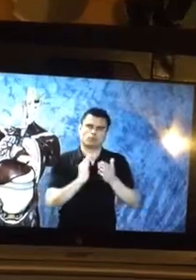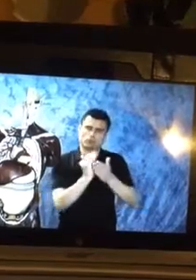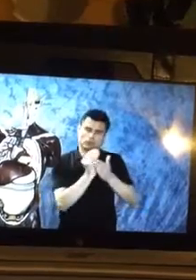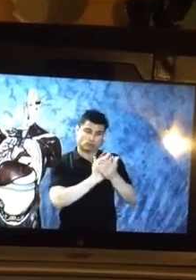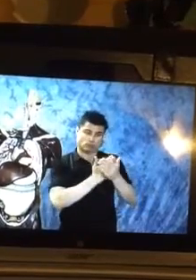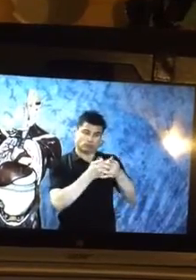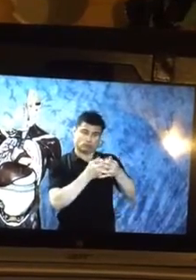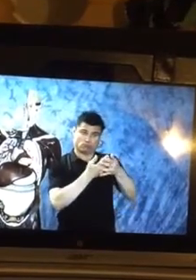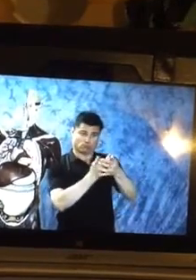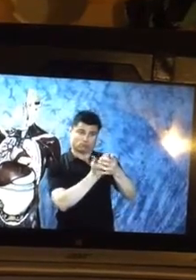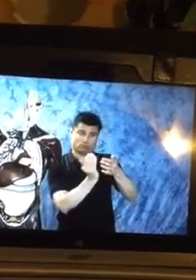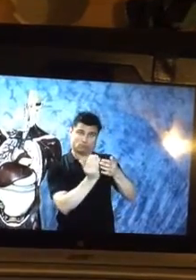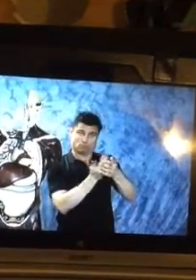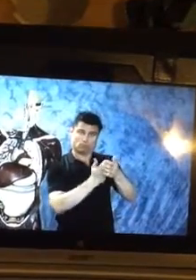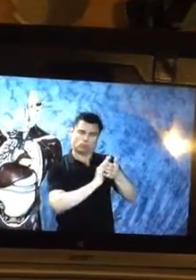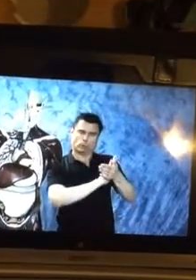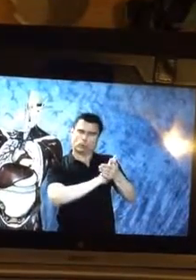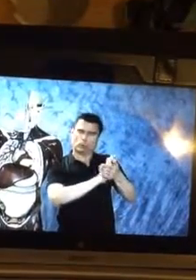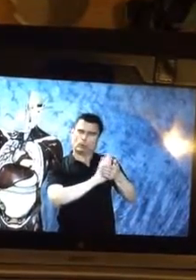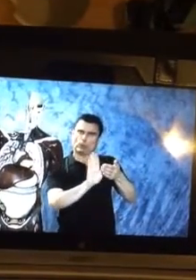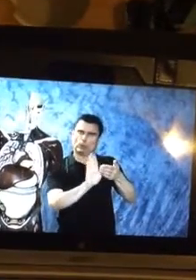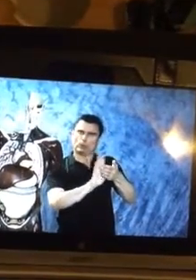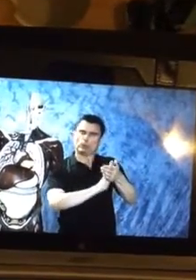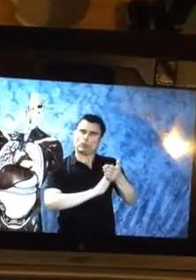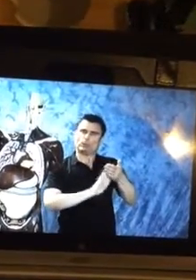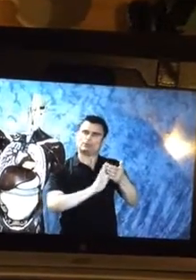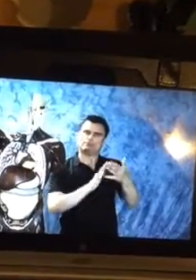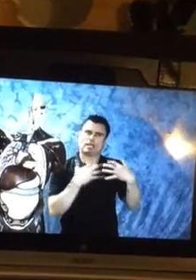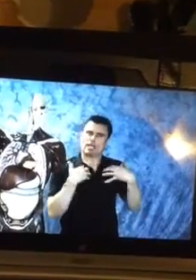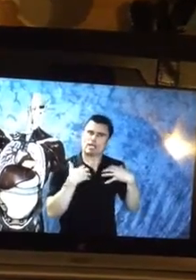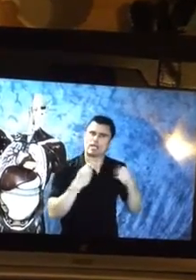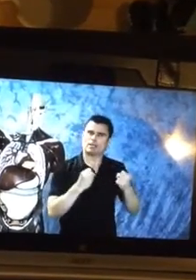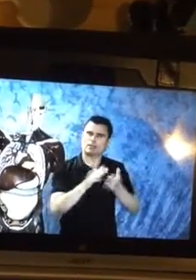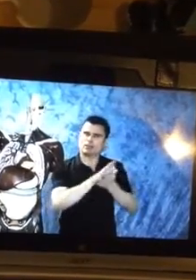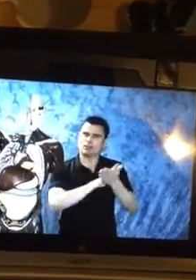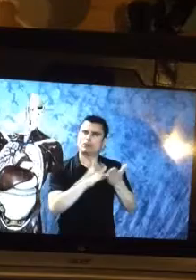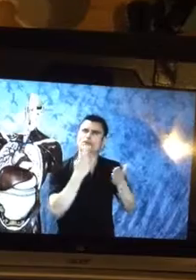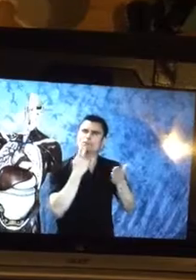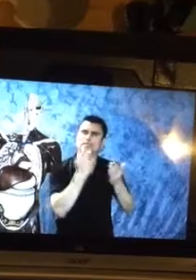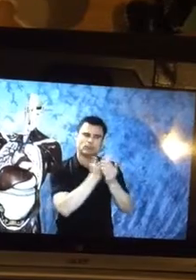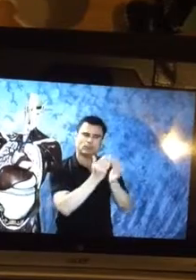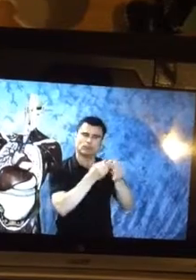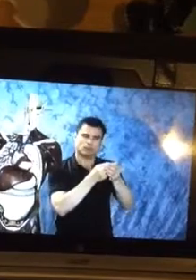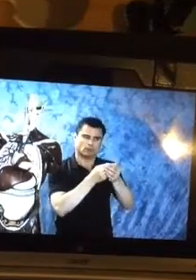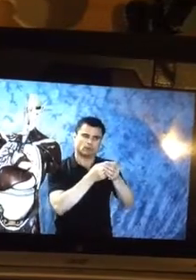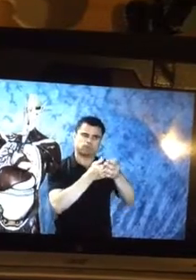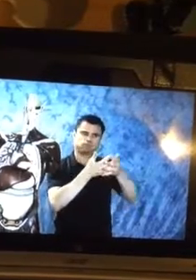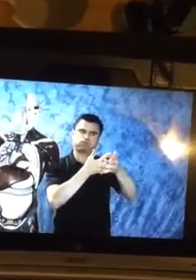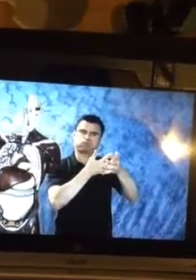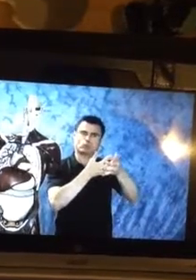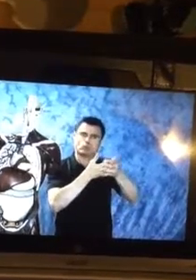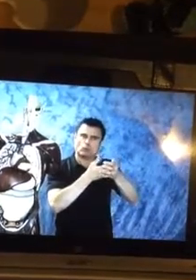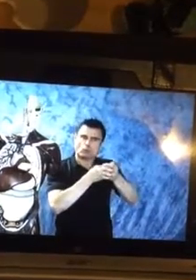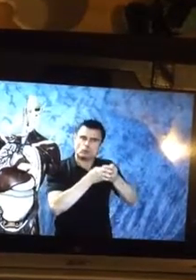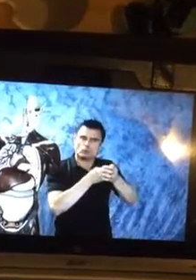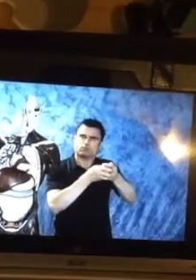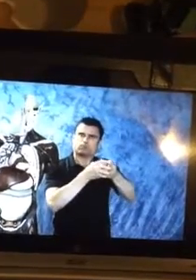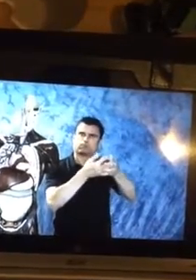to stay healthy. So on the inside needs to be smooth. It needs to be not have the tar on it. So whenever